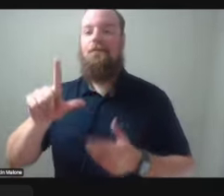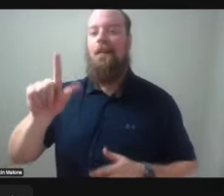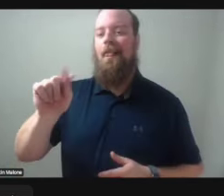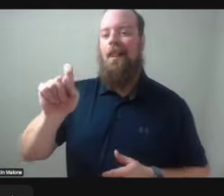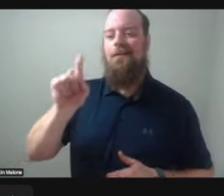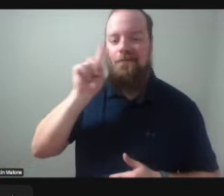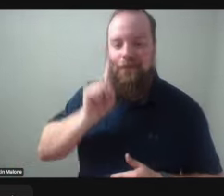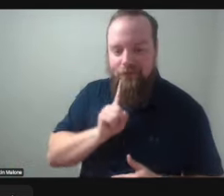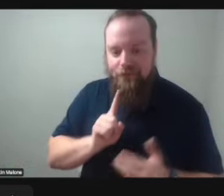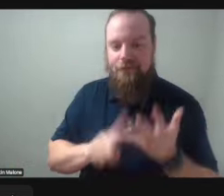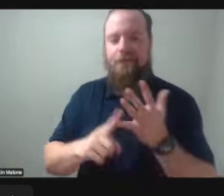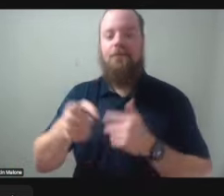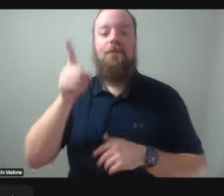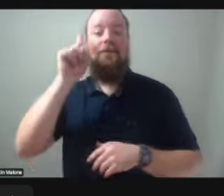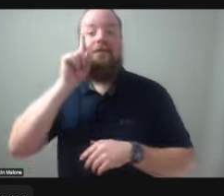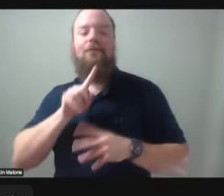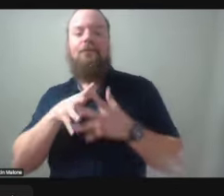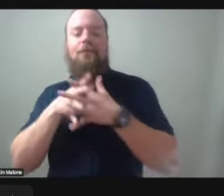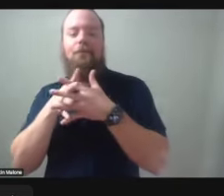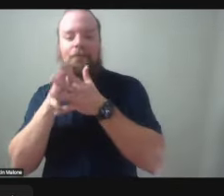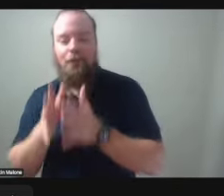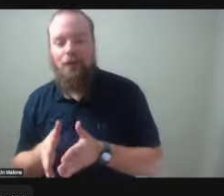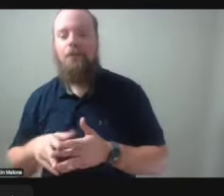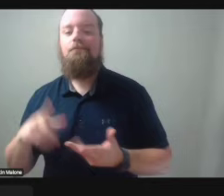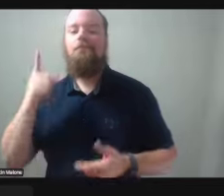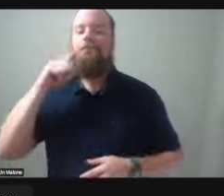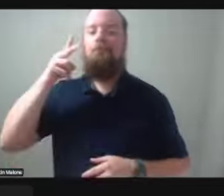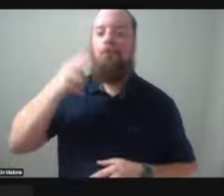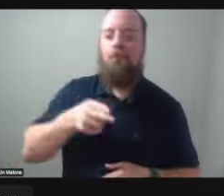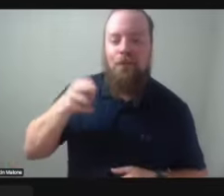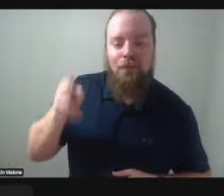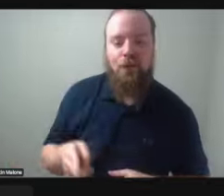deafened, coda, deafblind, all these other labels